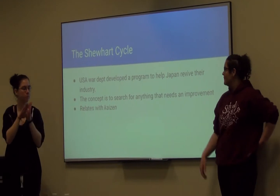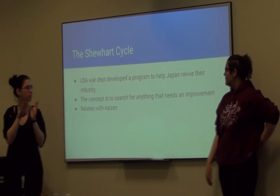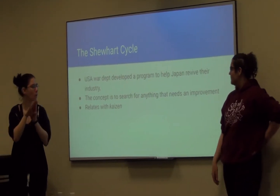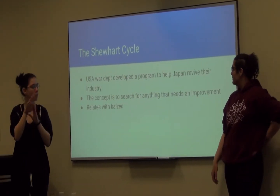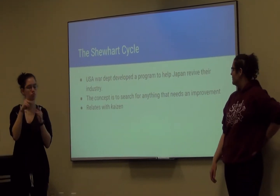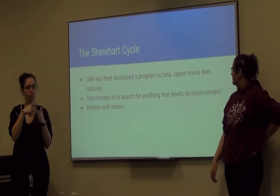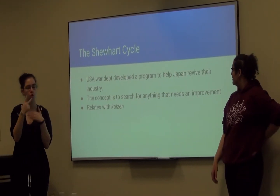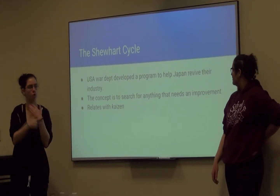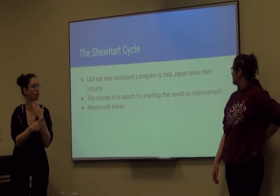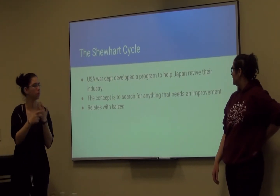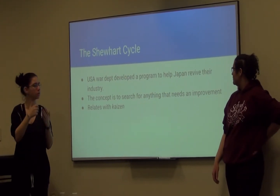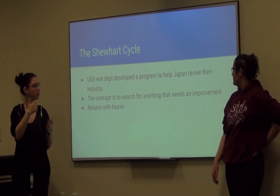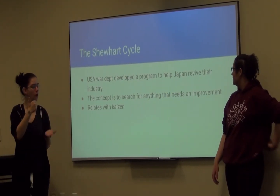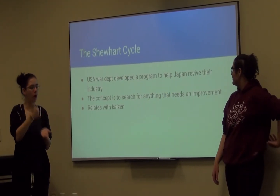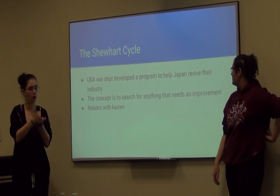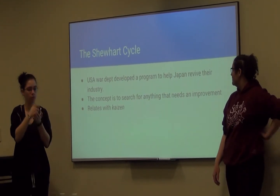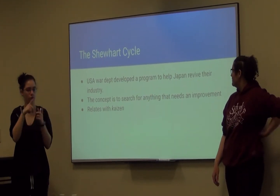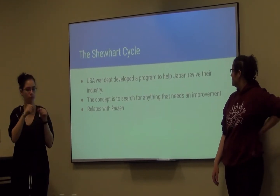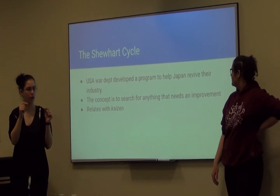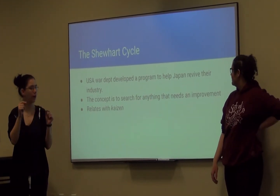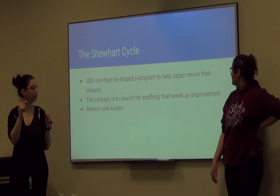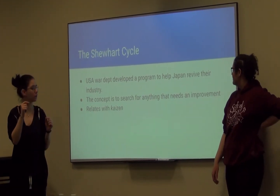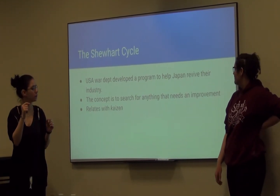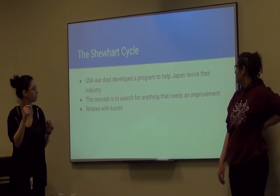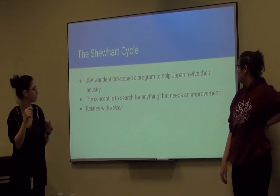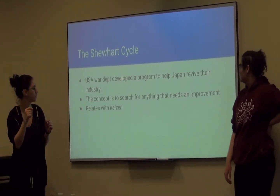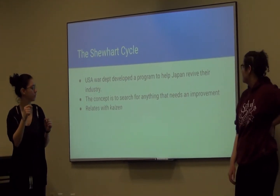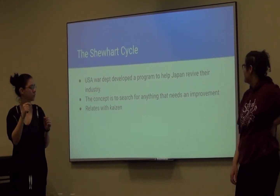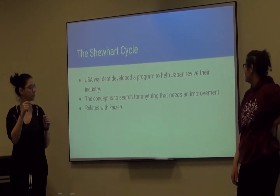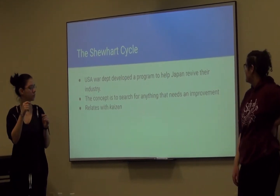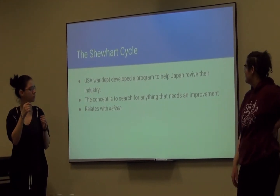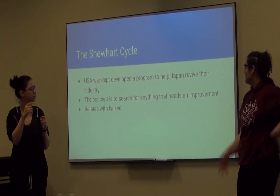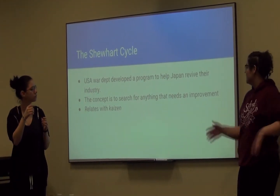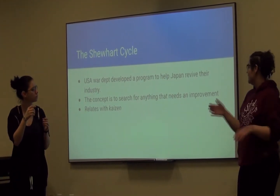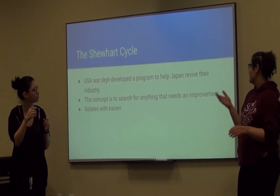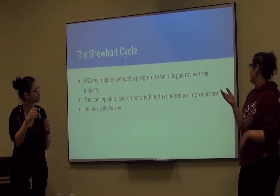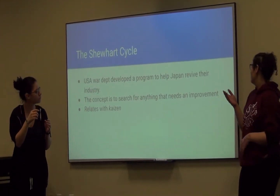The USA War Department developed a program to help Japan